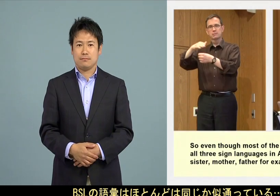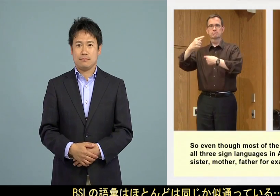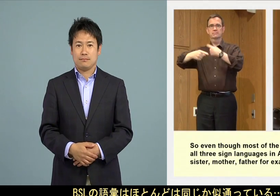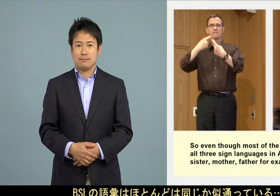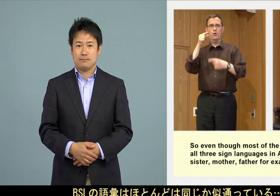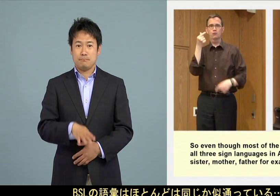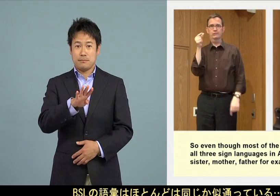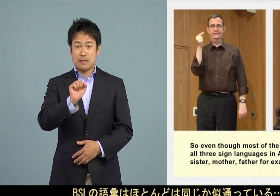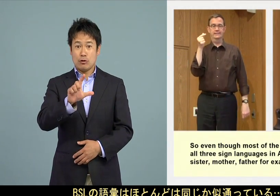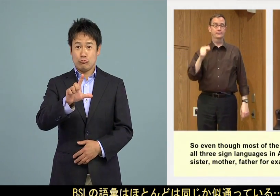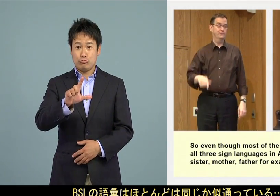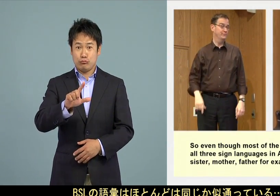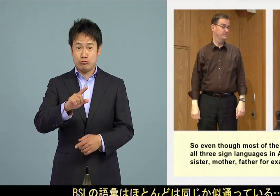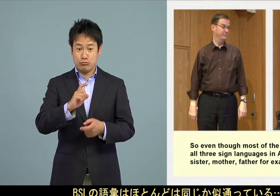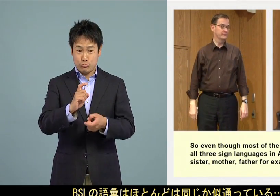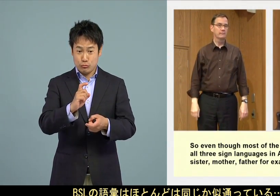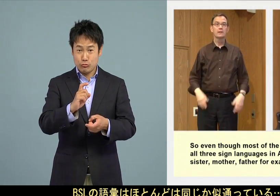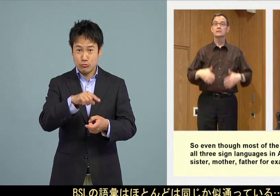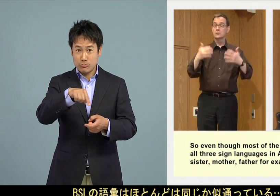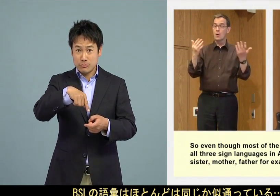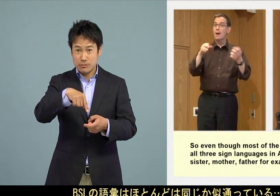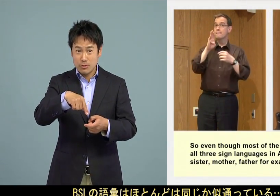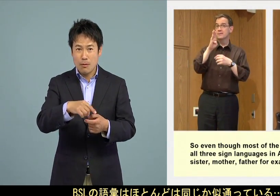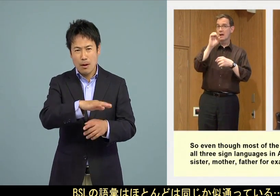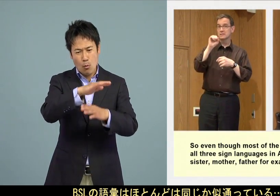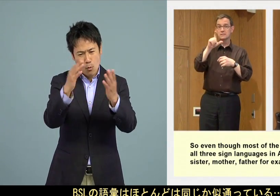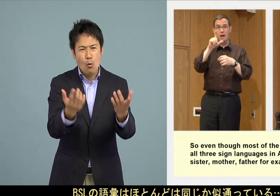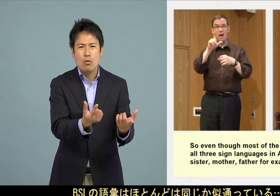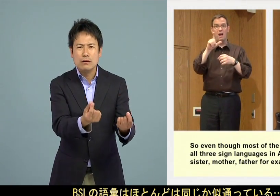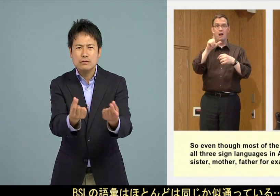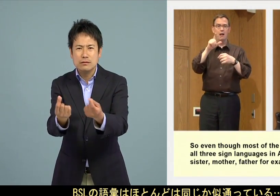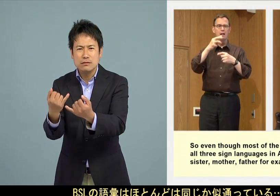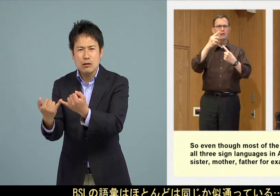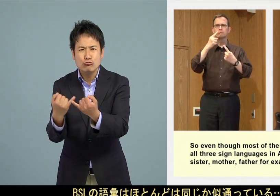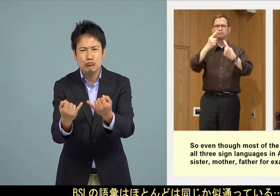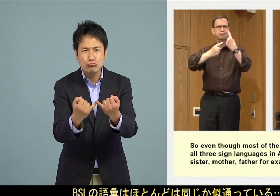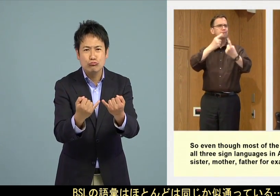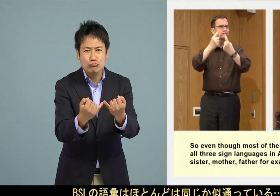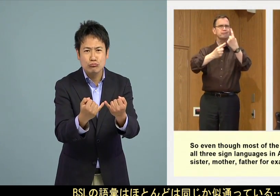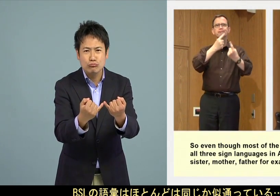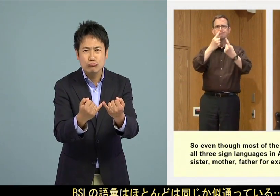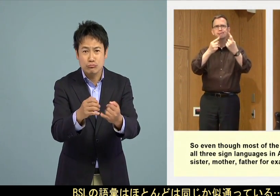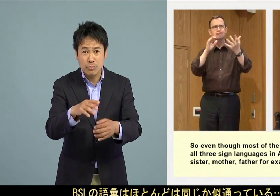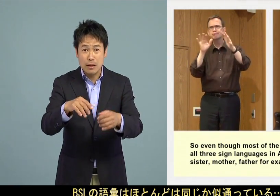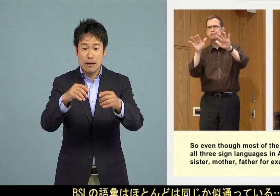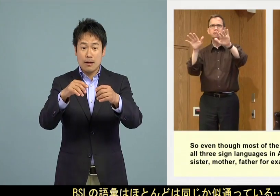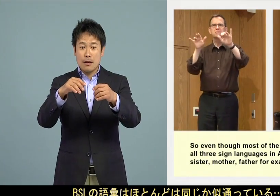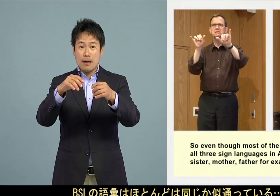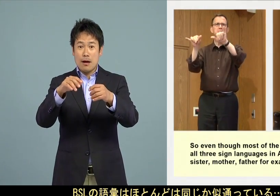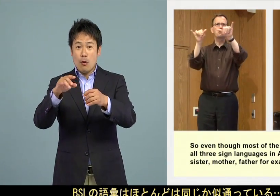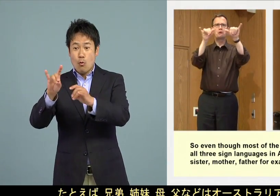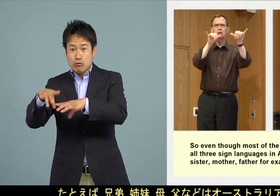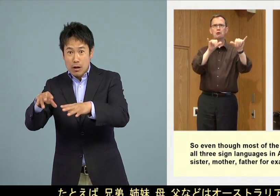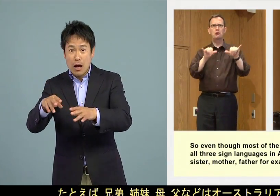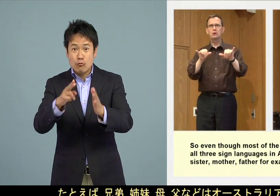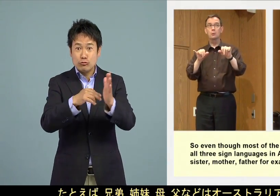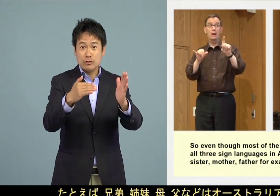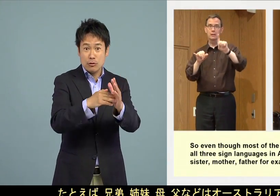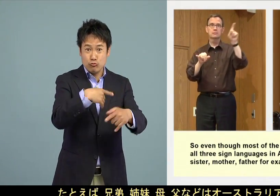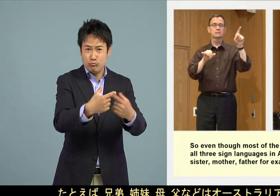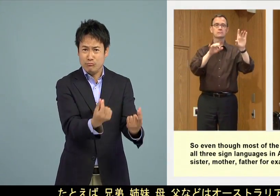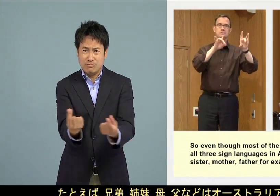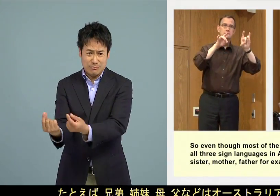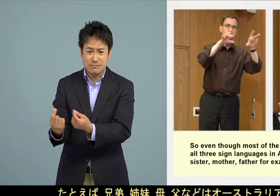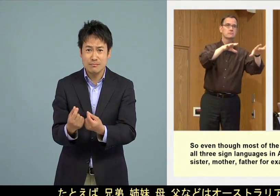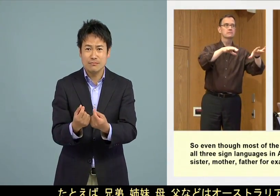So even though most of the vocabulary in British Sign Language is similar across, well, all 3 sign languages really, brother, sister,